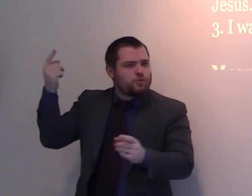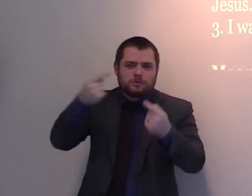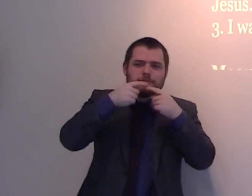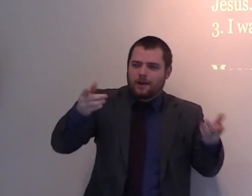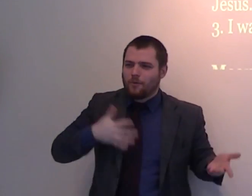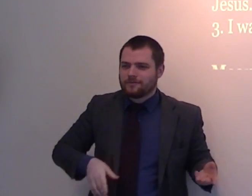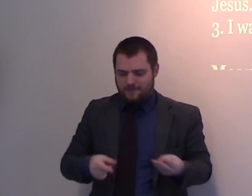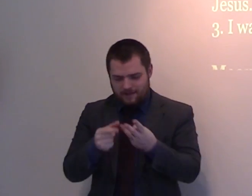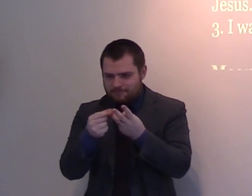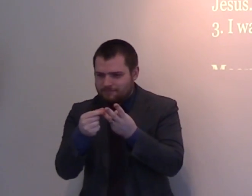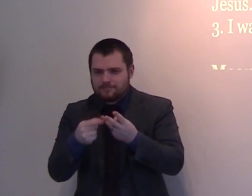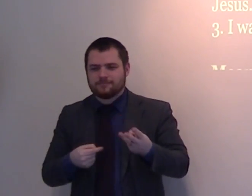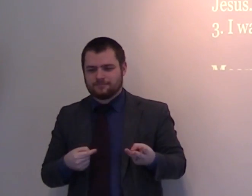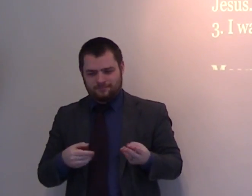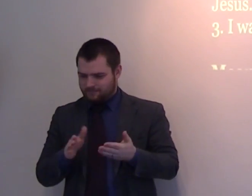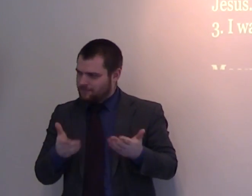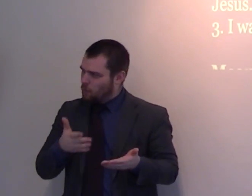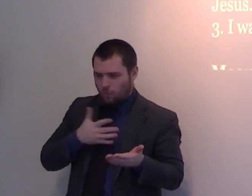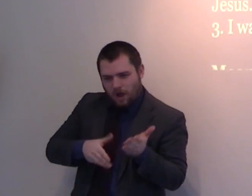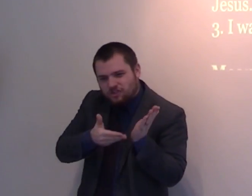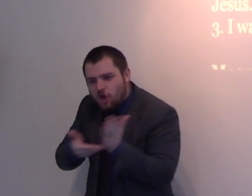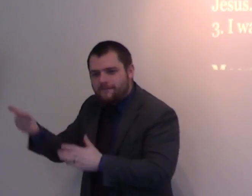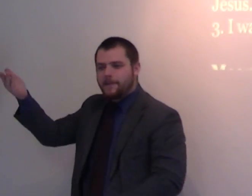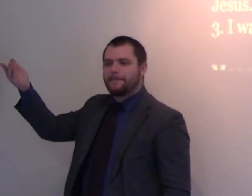Number three, I want to serve Jesus.